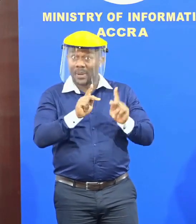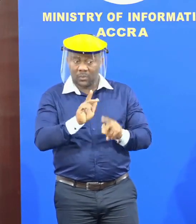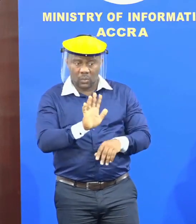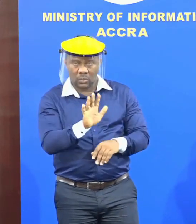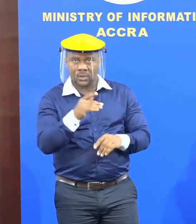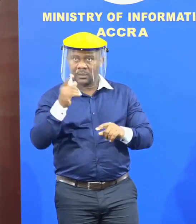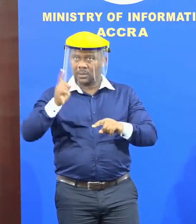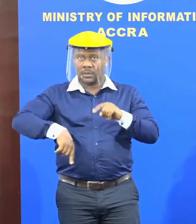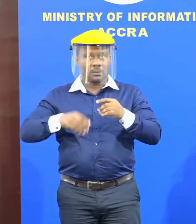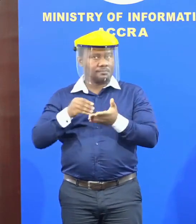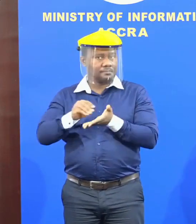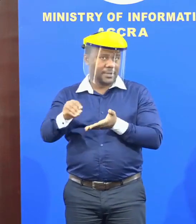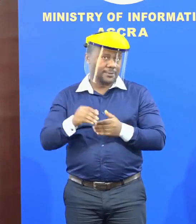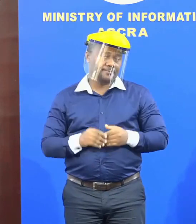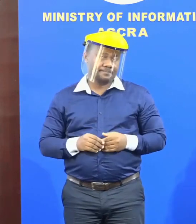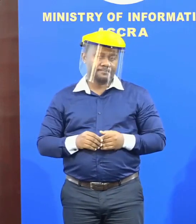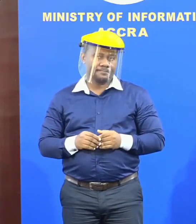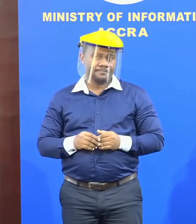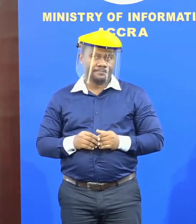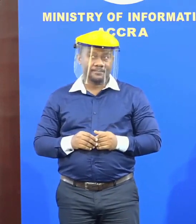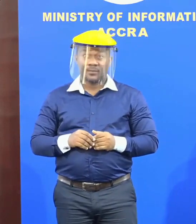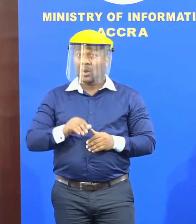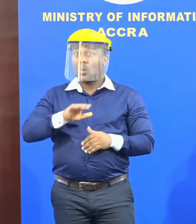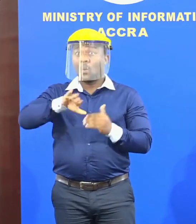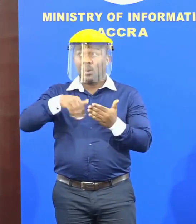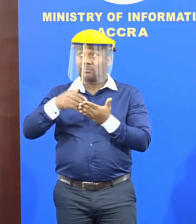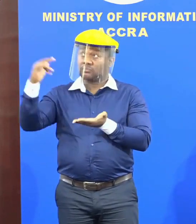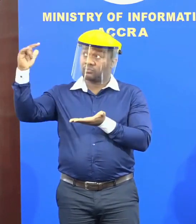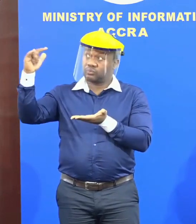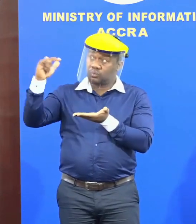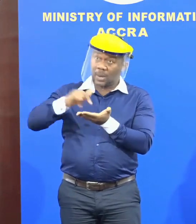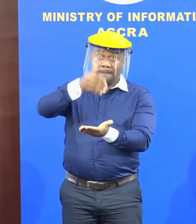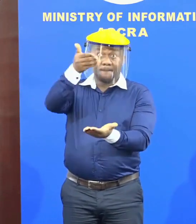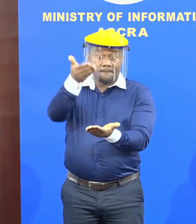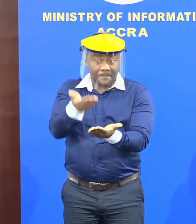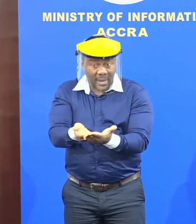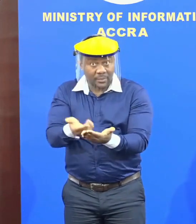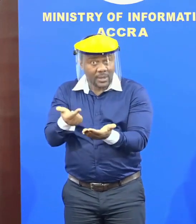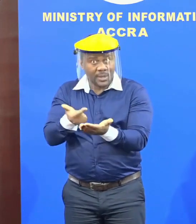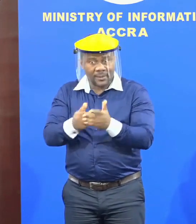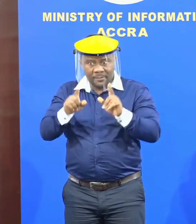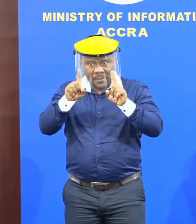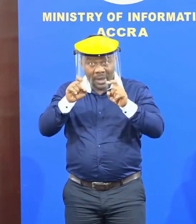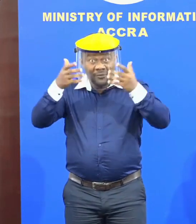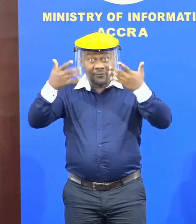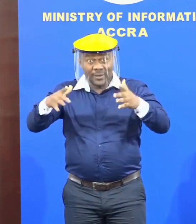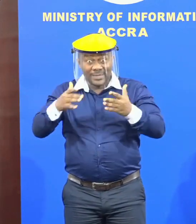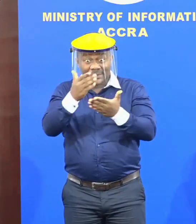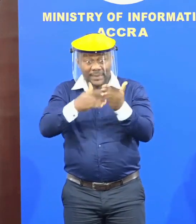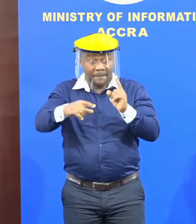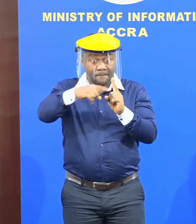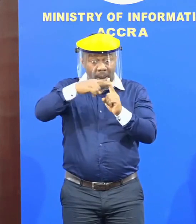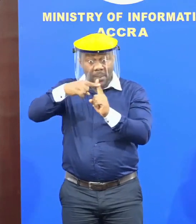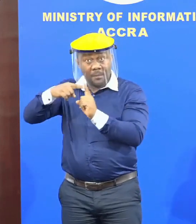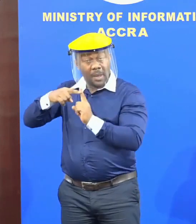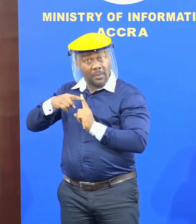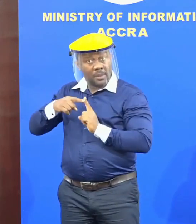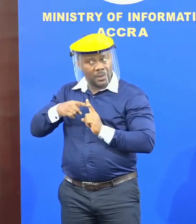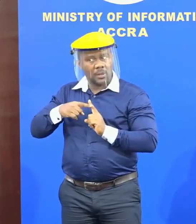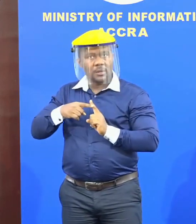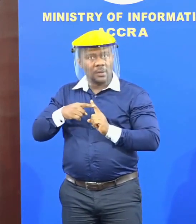again. All arriving passengers who test positive for COVID-19 will undergo